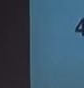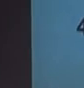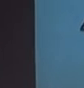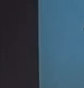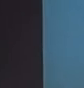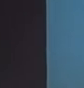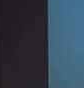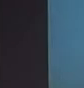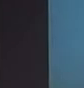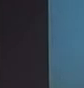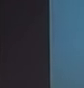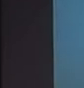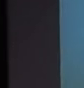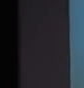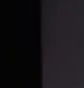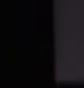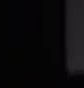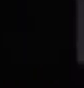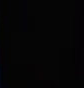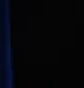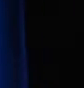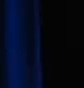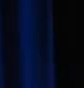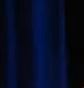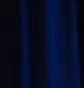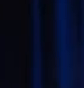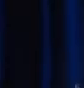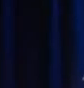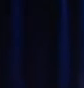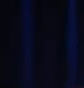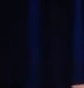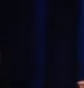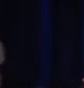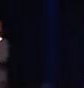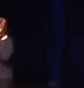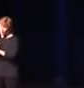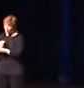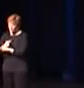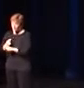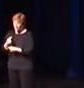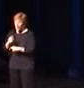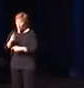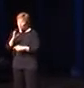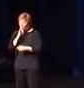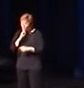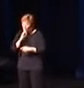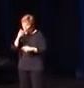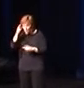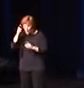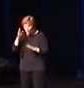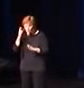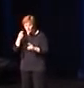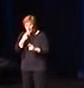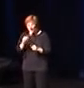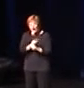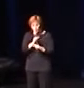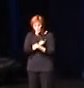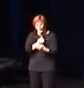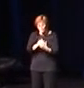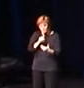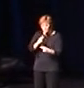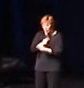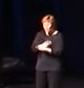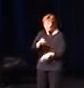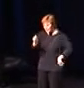an awful lot of students that cannot do algebra, but they can do geometry. Now the verbal thinkers are going to say algebra is a prerequisite for